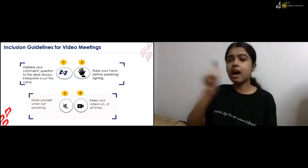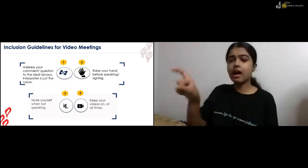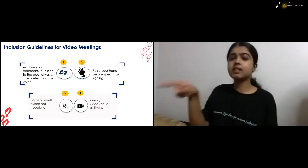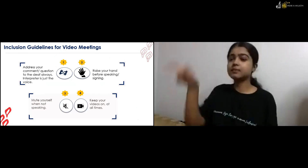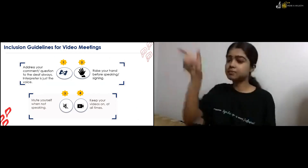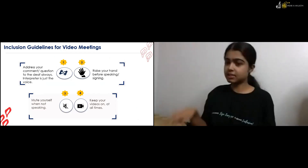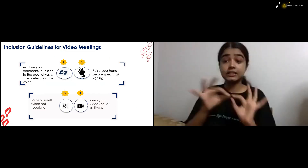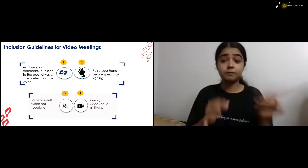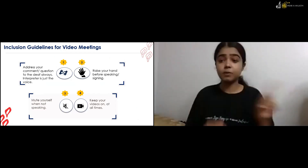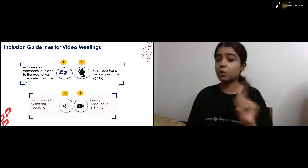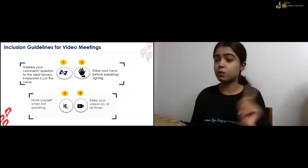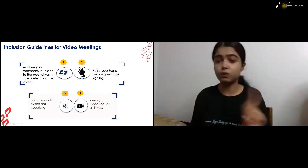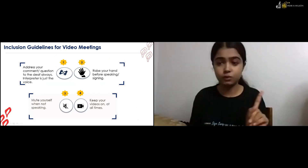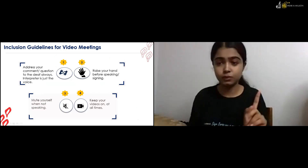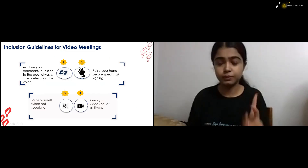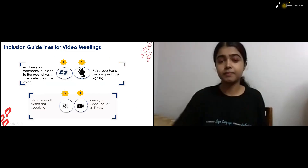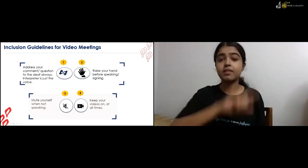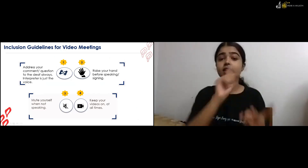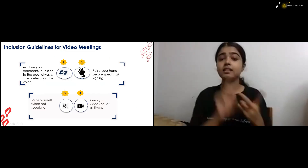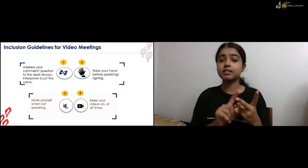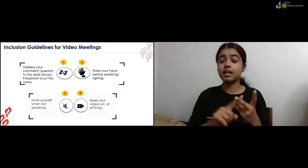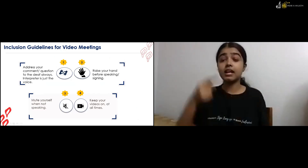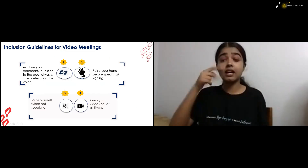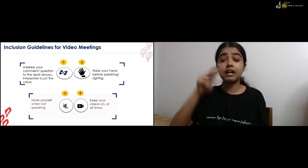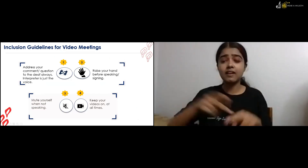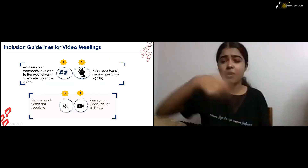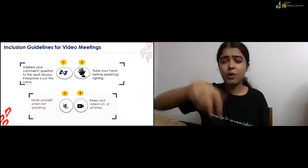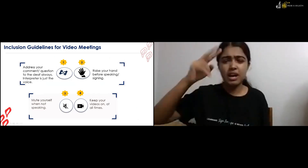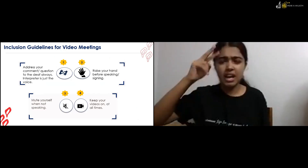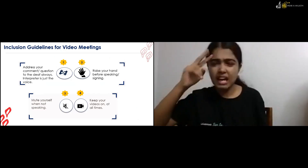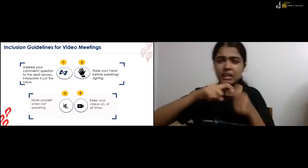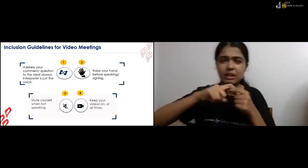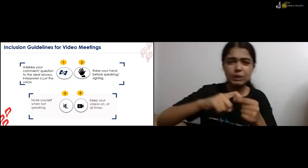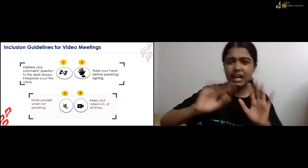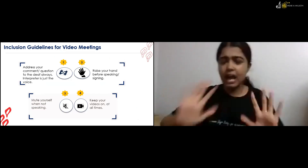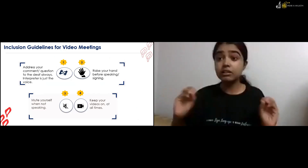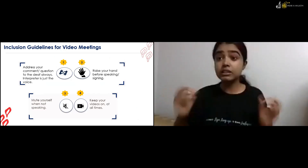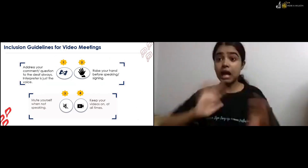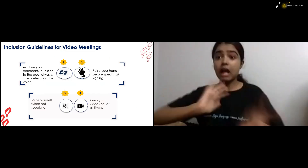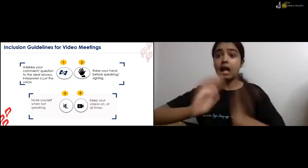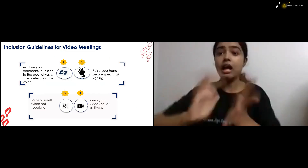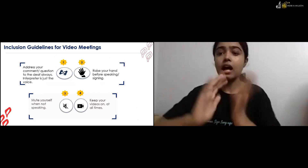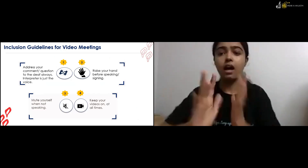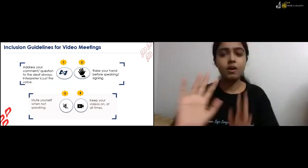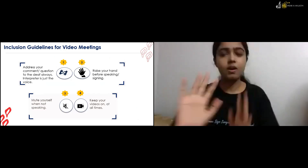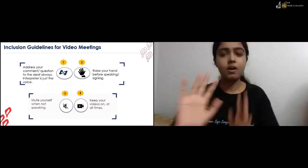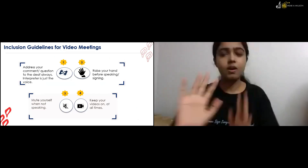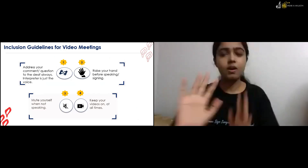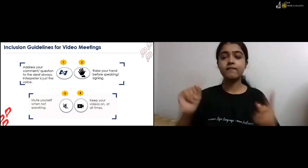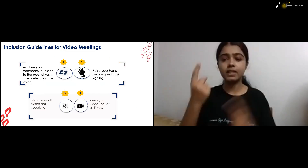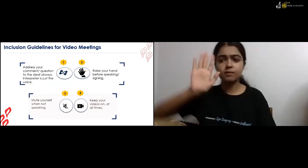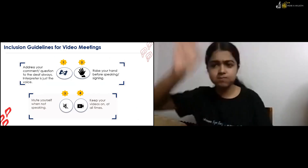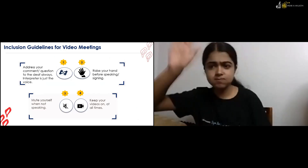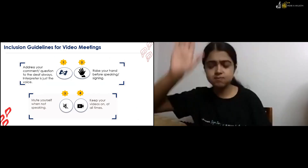questions, any doubts, please directly ask the presenter, not the interpreter.